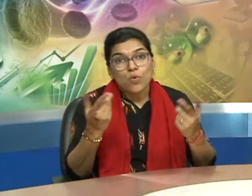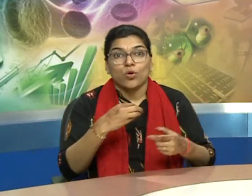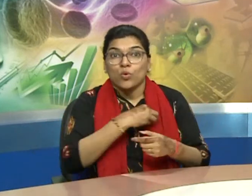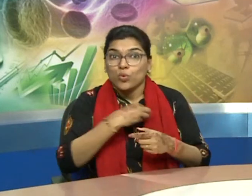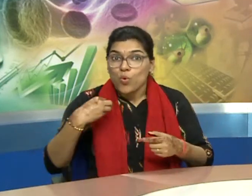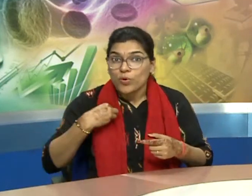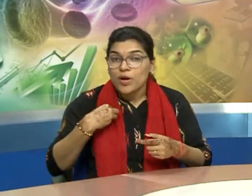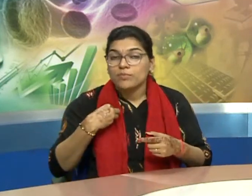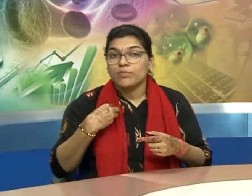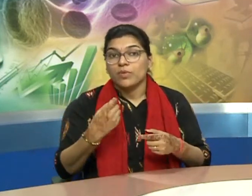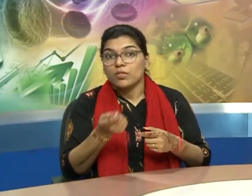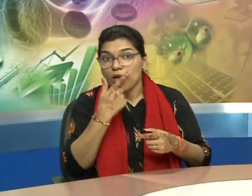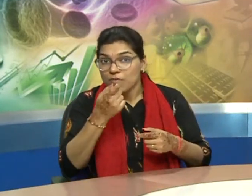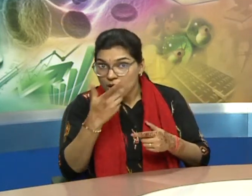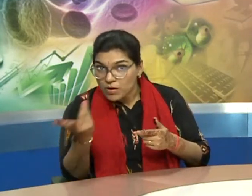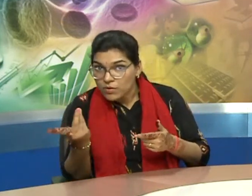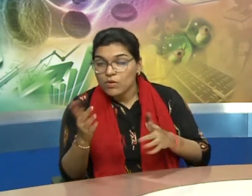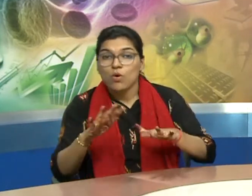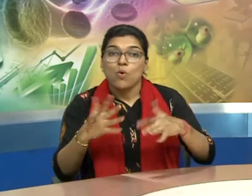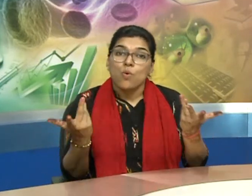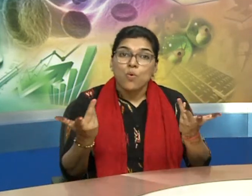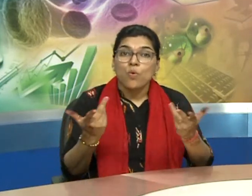or engineering,